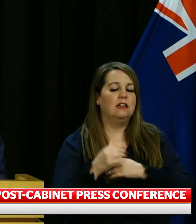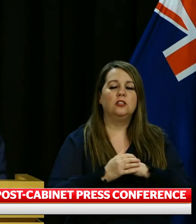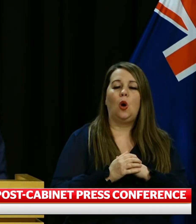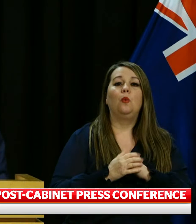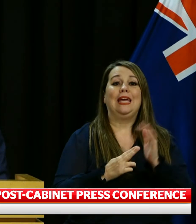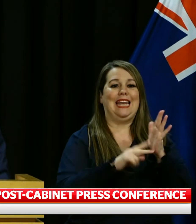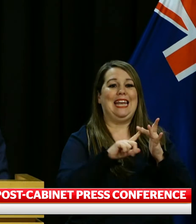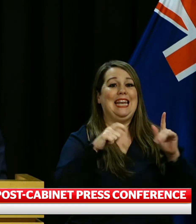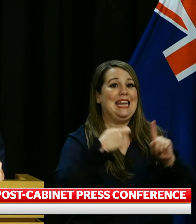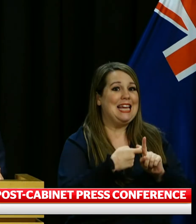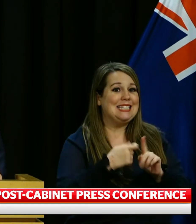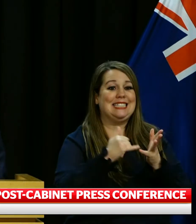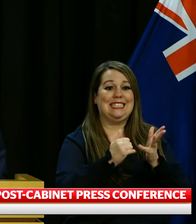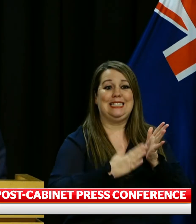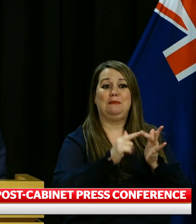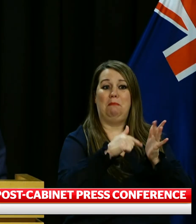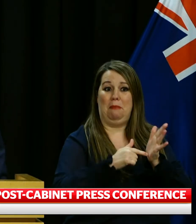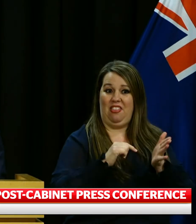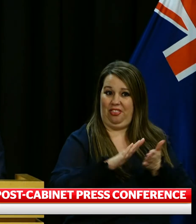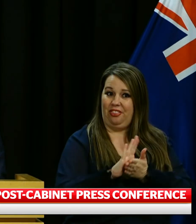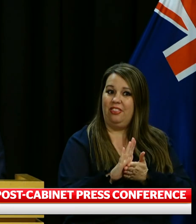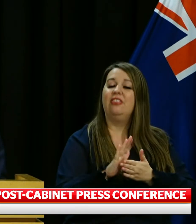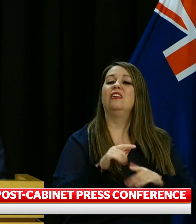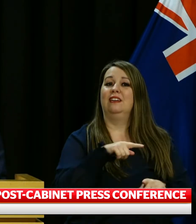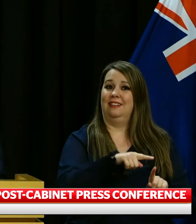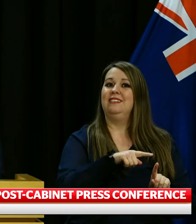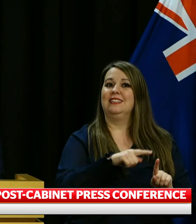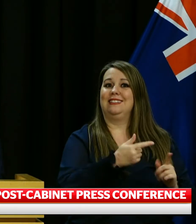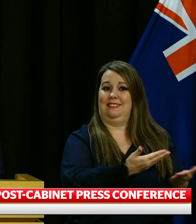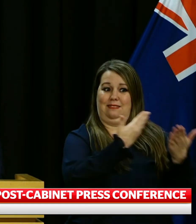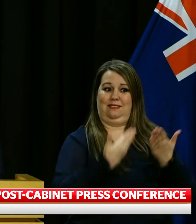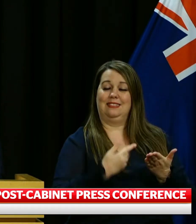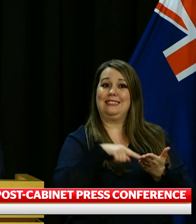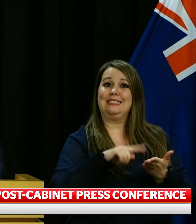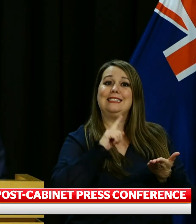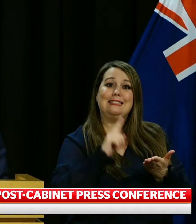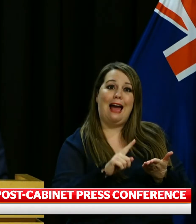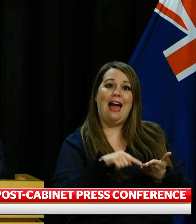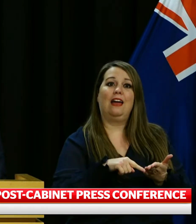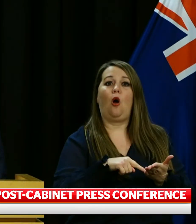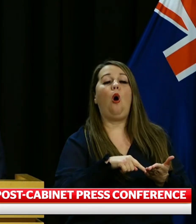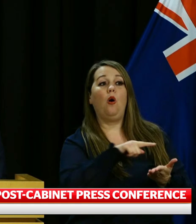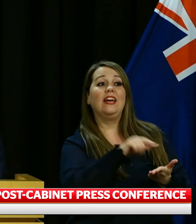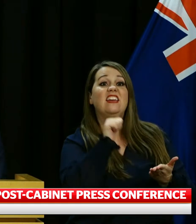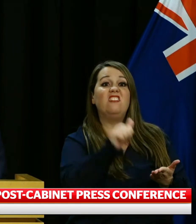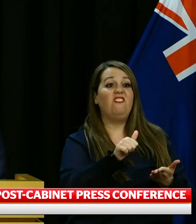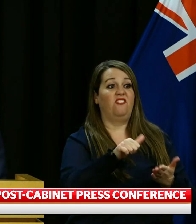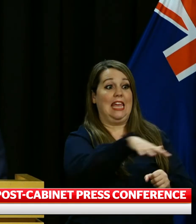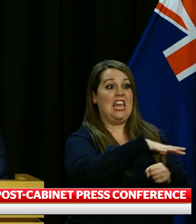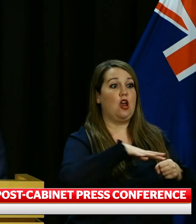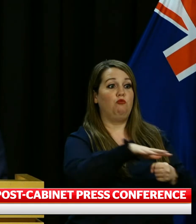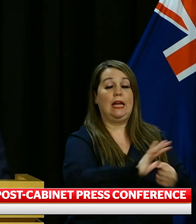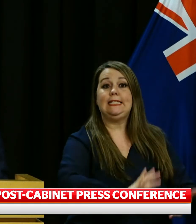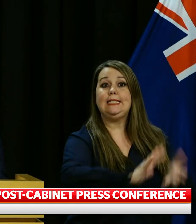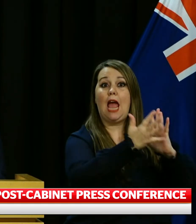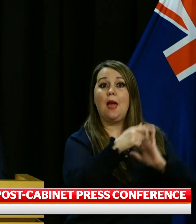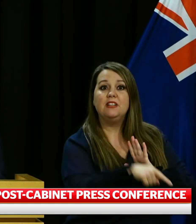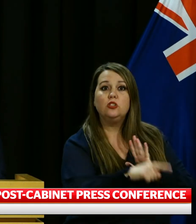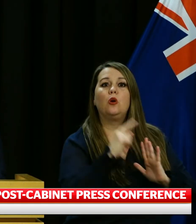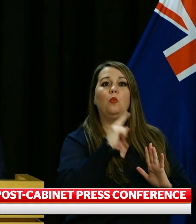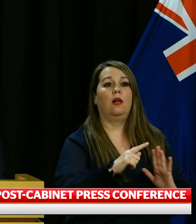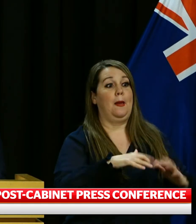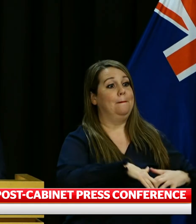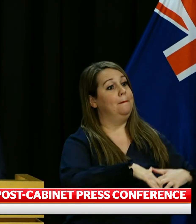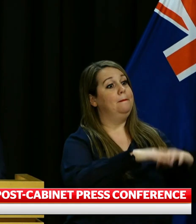on the table is around improvements and who should pay for improvements. So not just rebuilding back the status quo, but rebuilding back better. That's always going